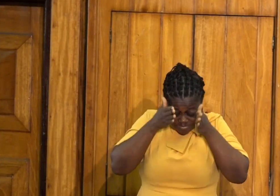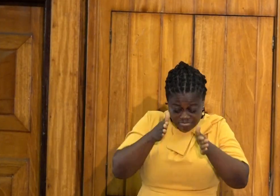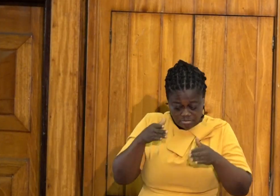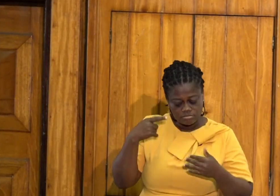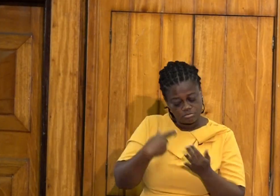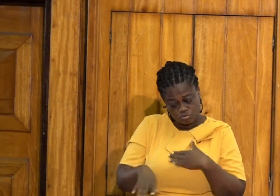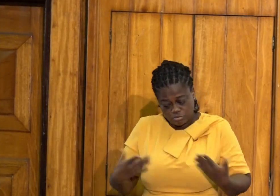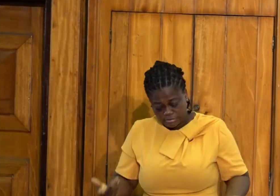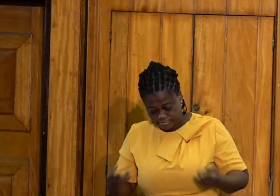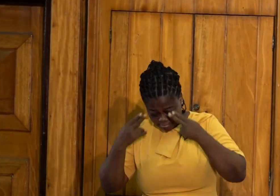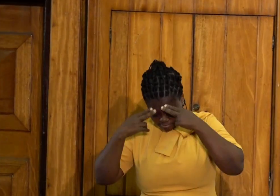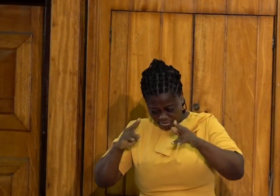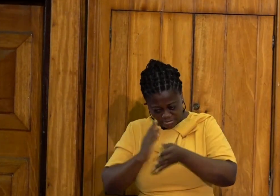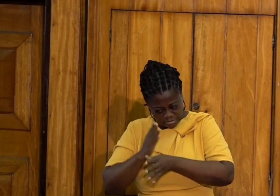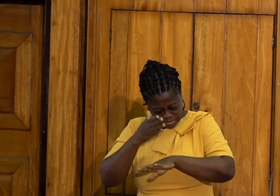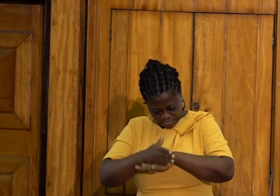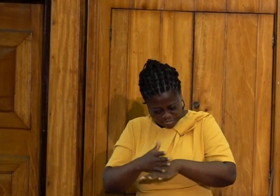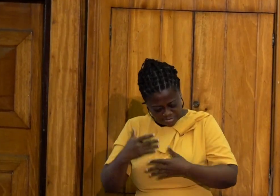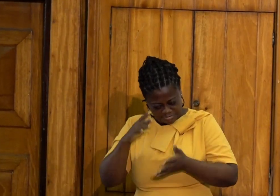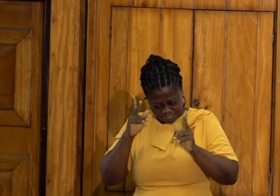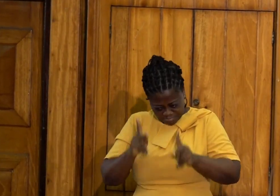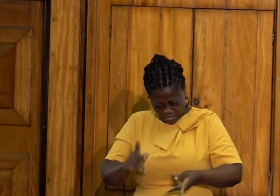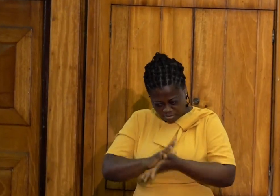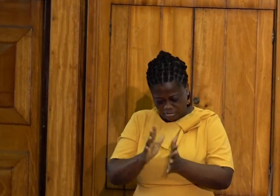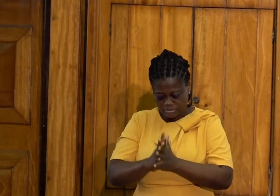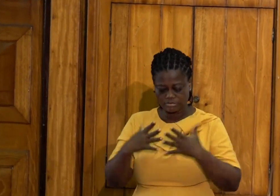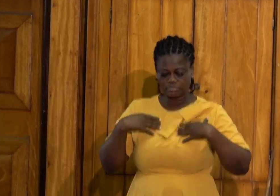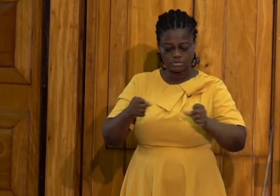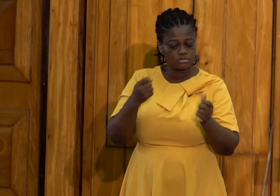after treatment, a period that is often